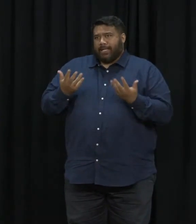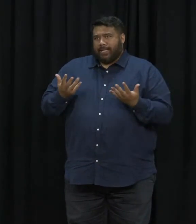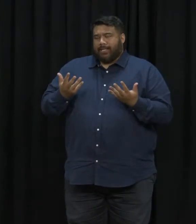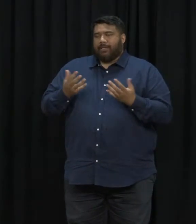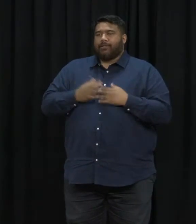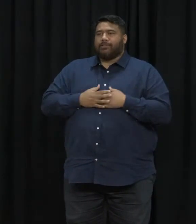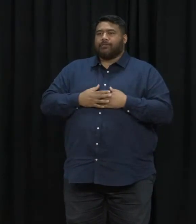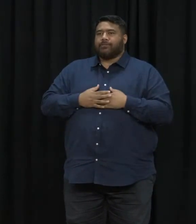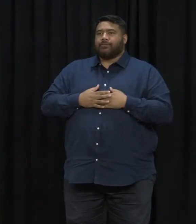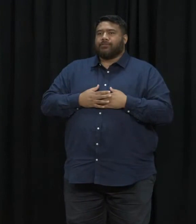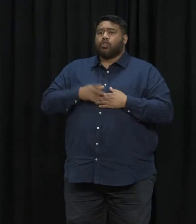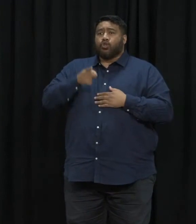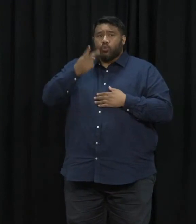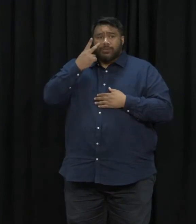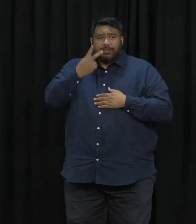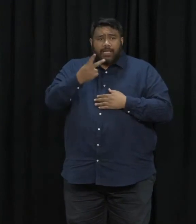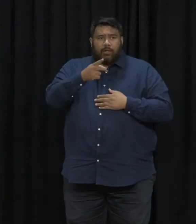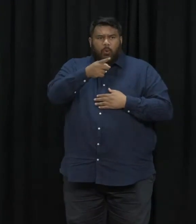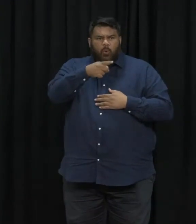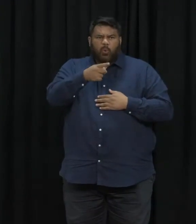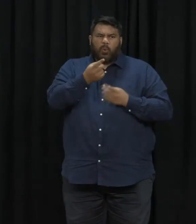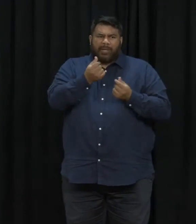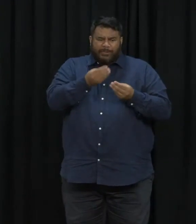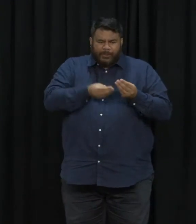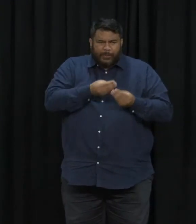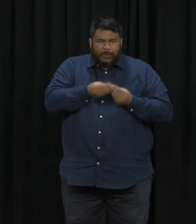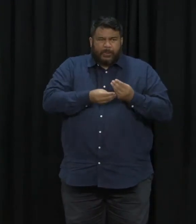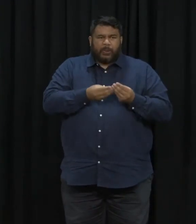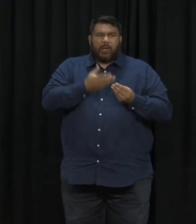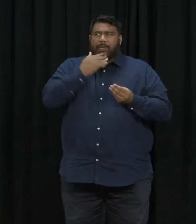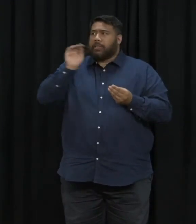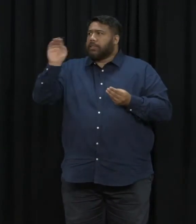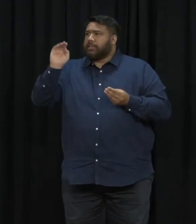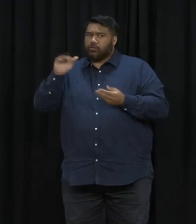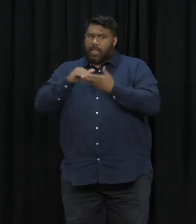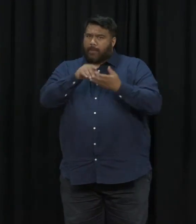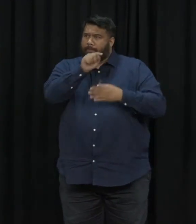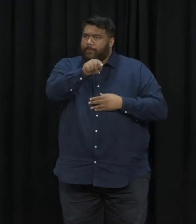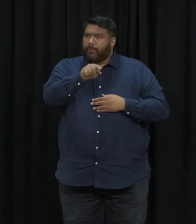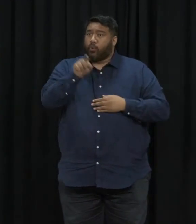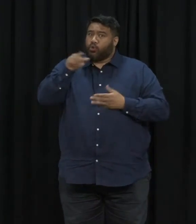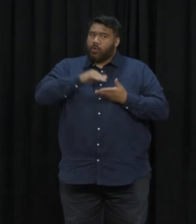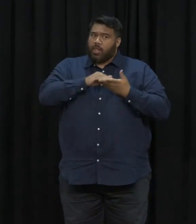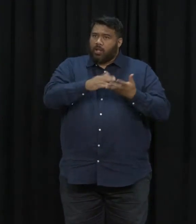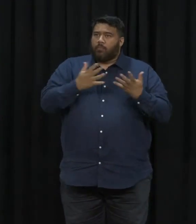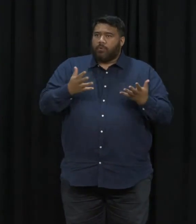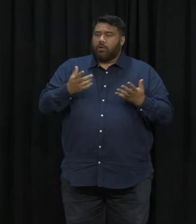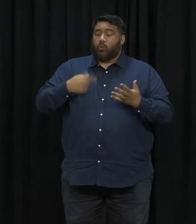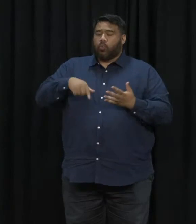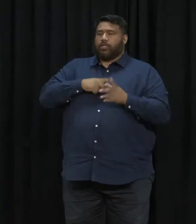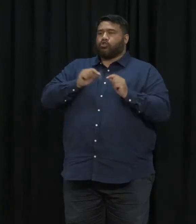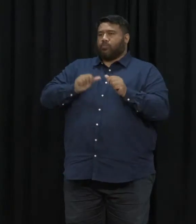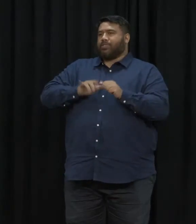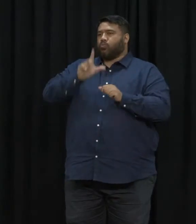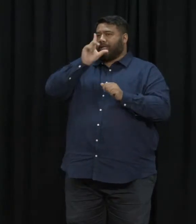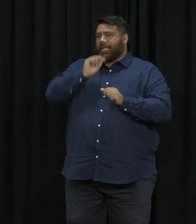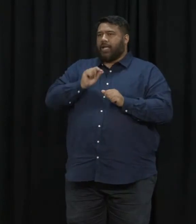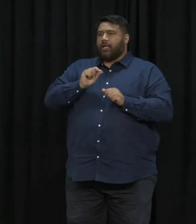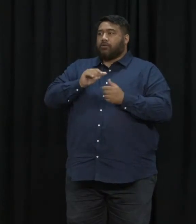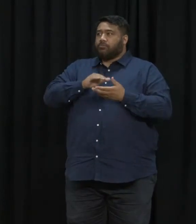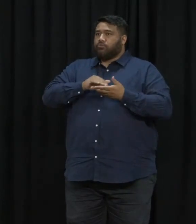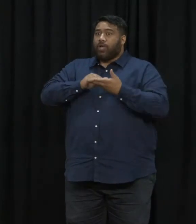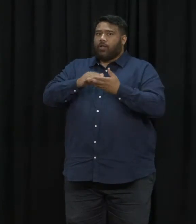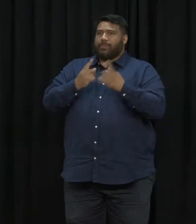out, help them access the support they need. We'll keep doing our bit, but we ask you to help us in ensuring everyone